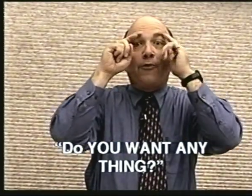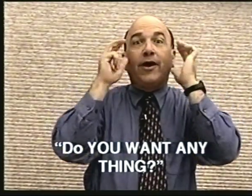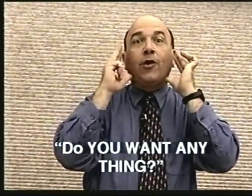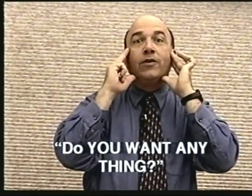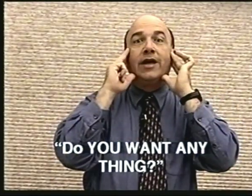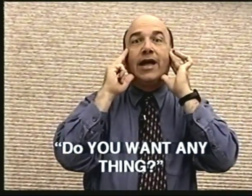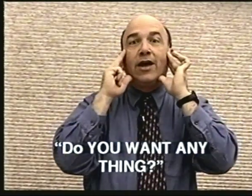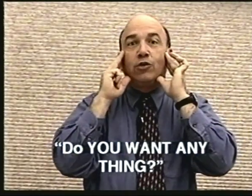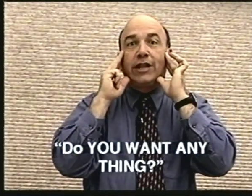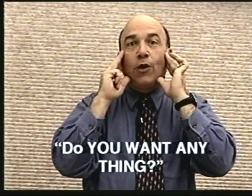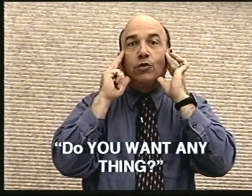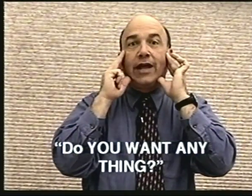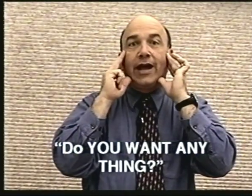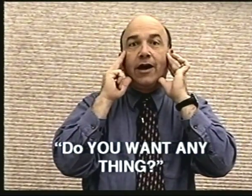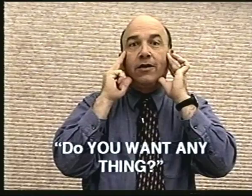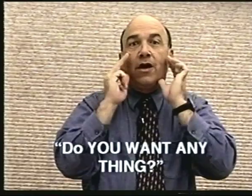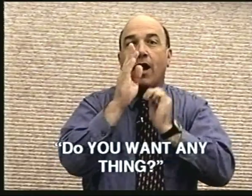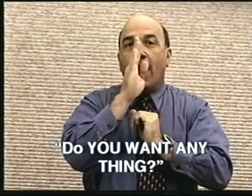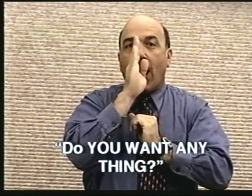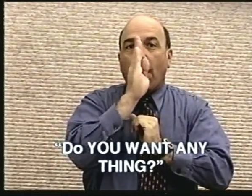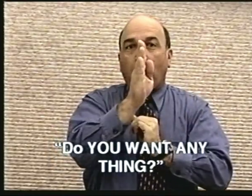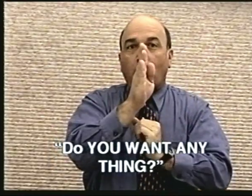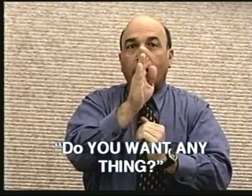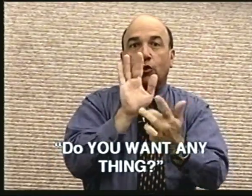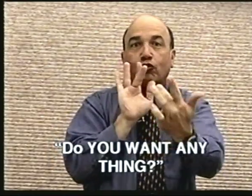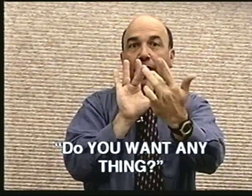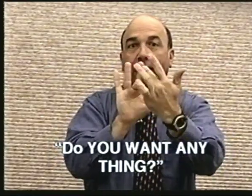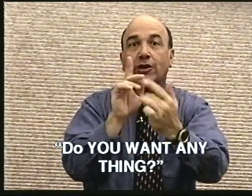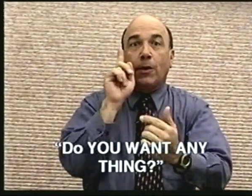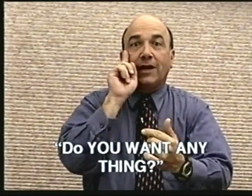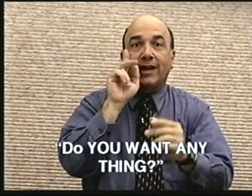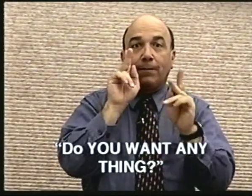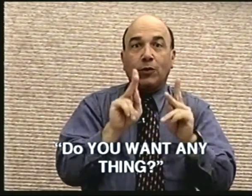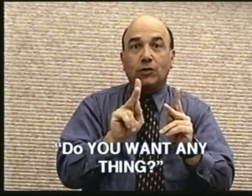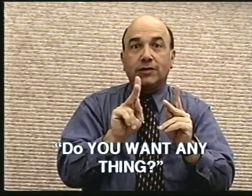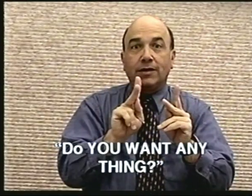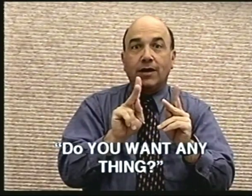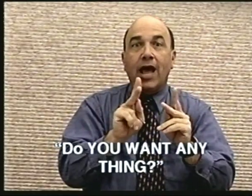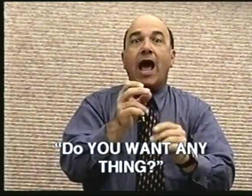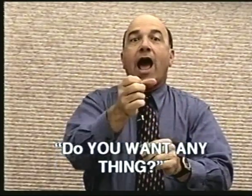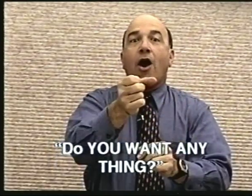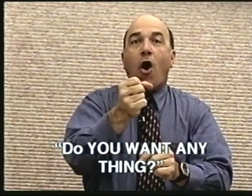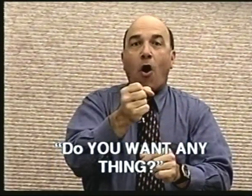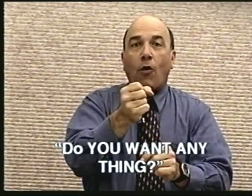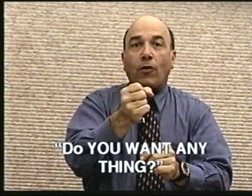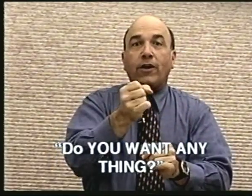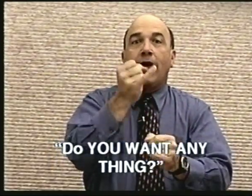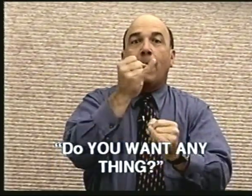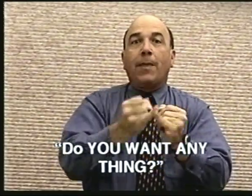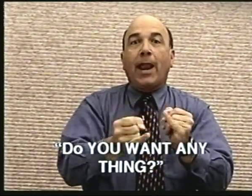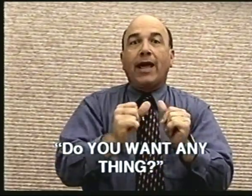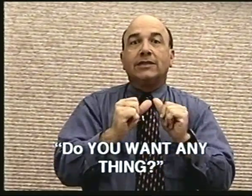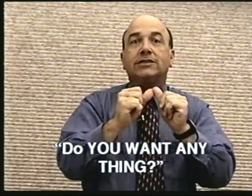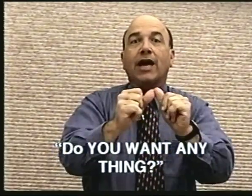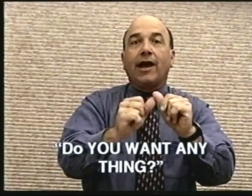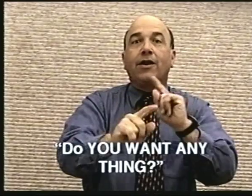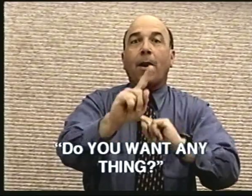eyebrow and tilt the head and look directly to the dead person and hold the last sign